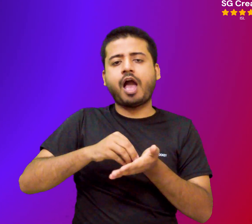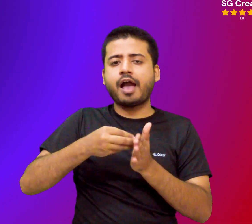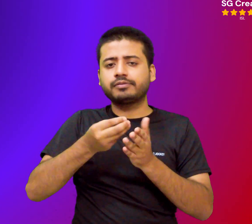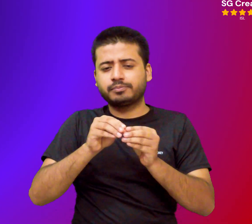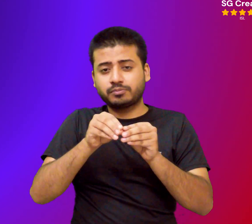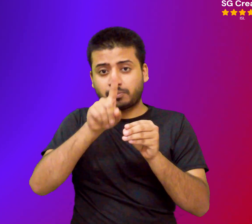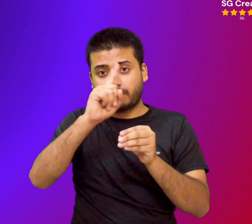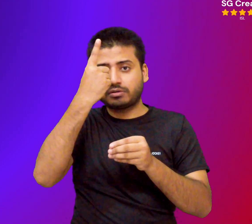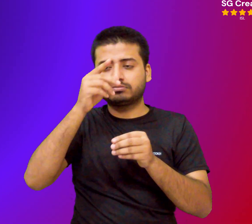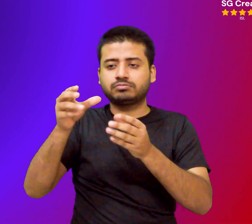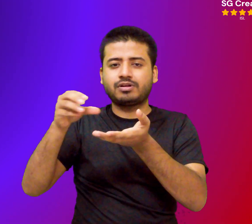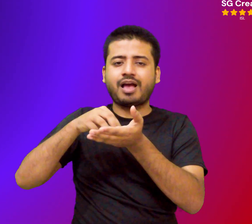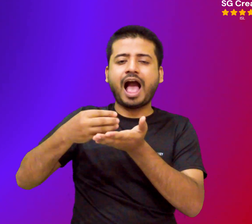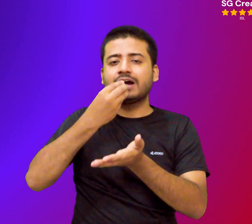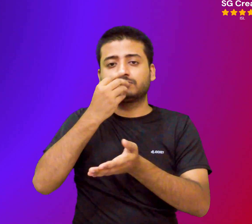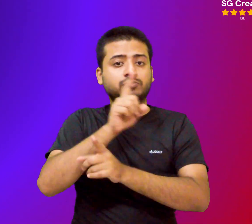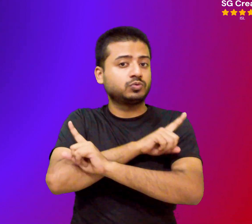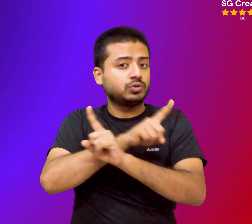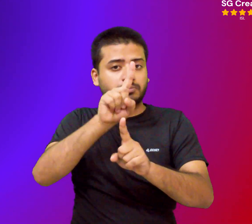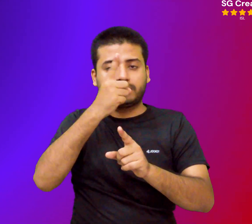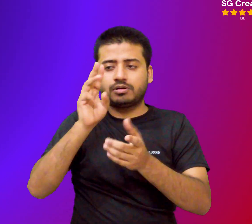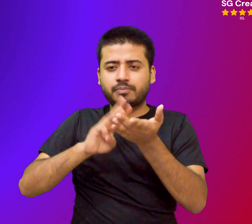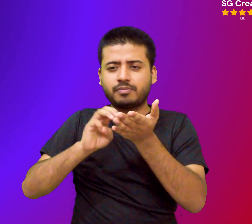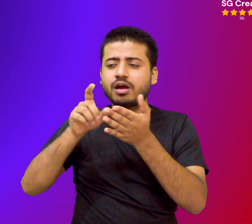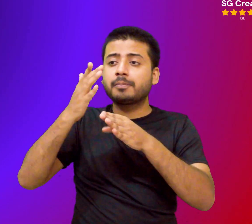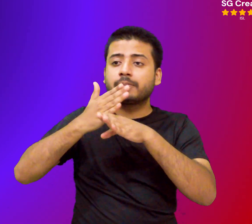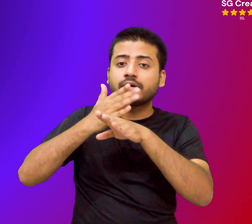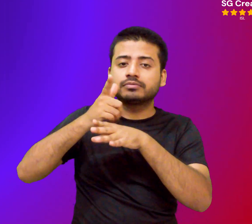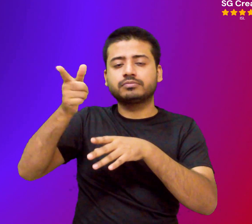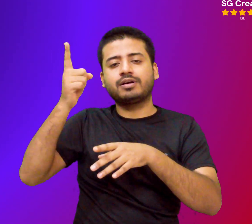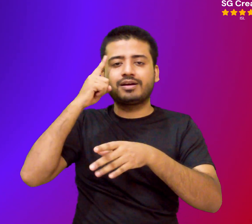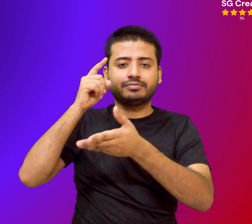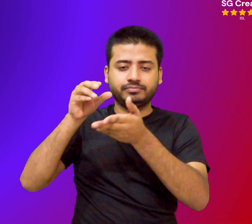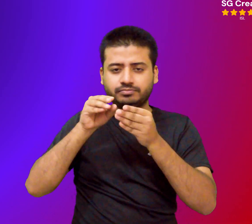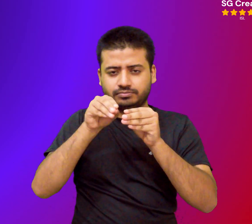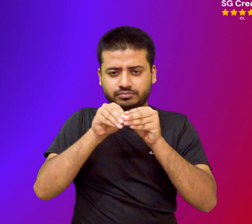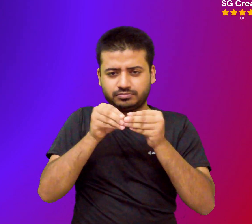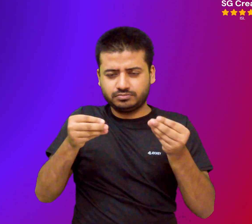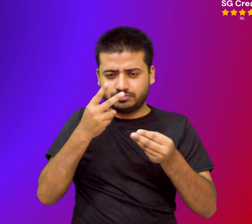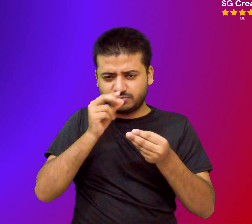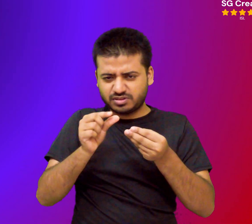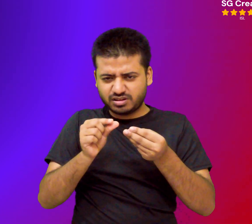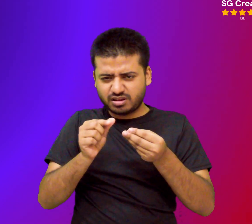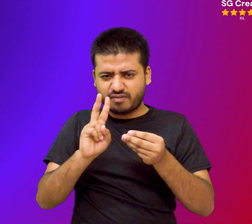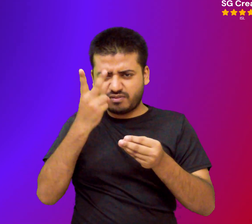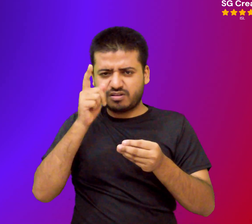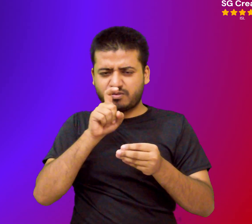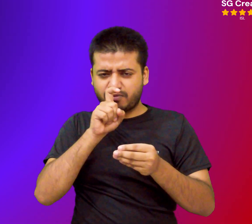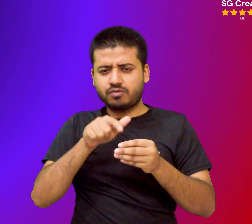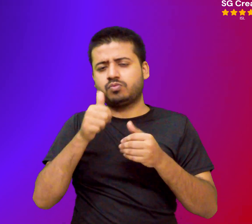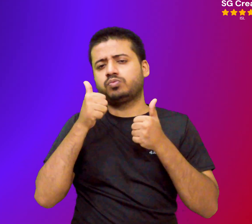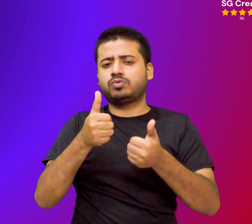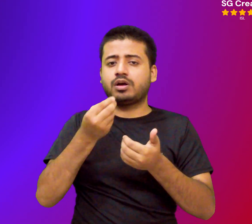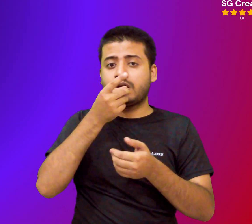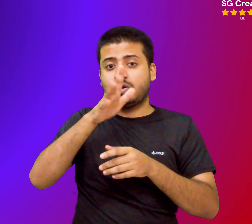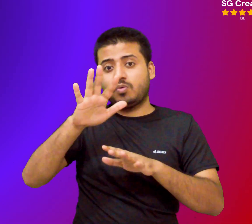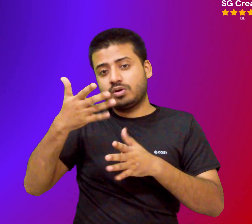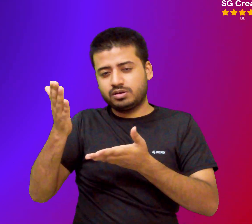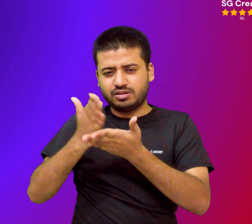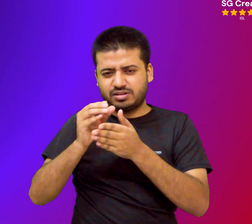Antibiotic resistance. Overuse of antibiotics in dog farming can lead to antibiotic-resistant infections in humans who